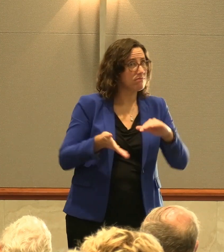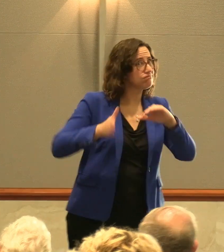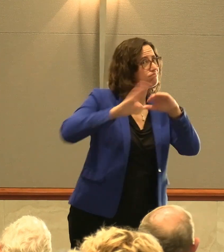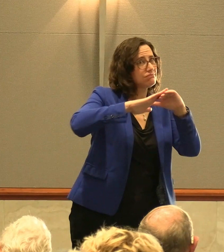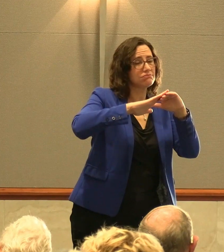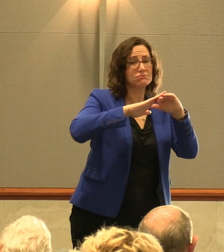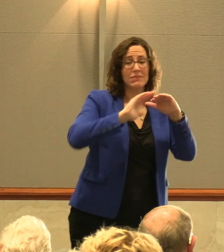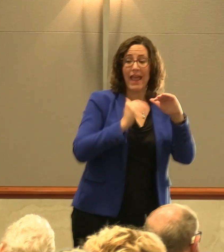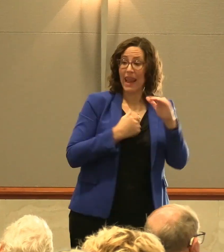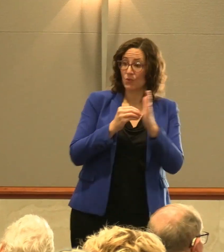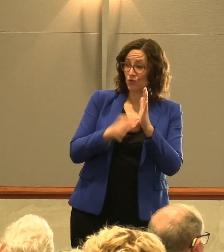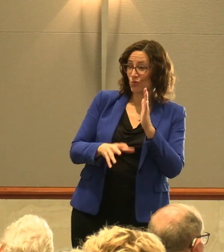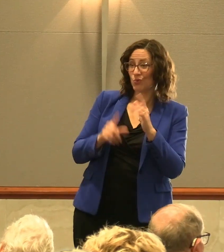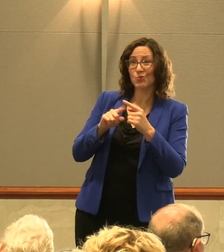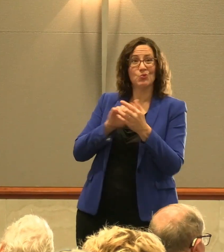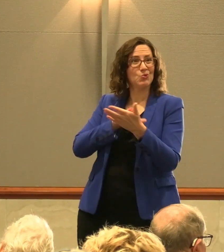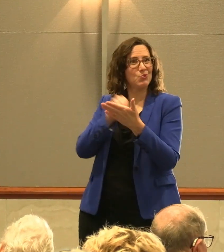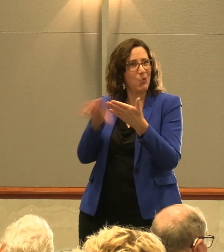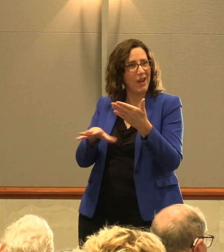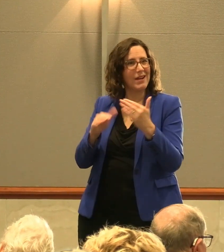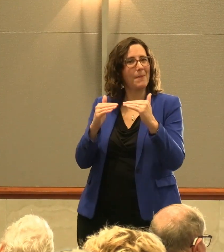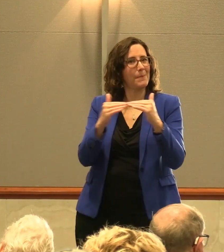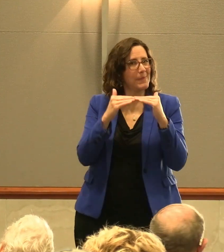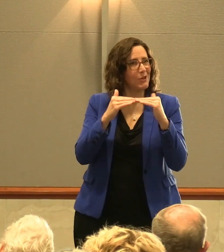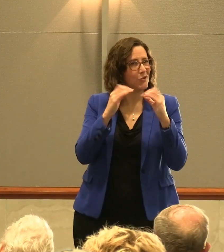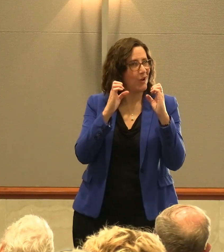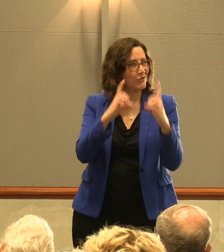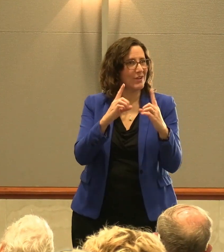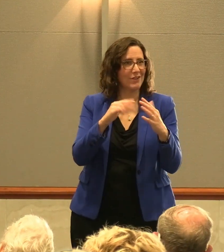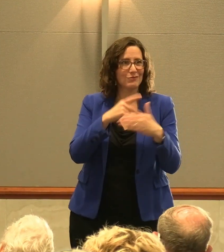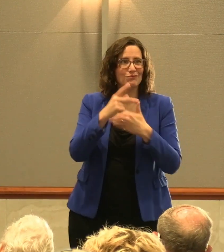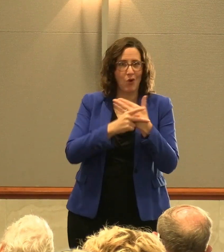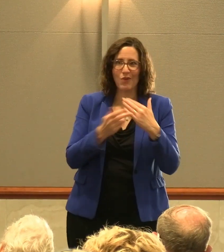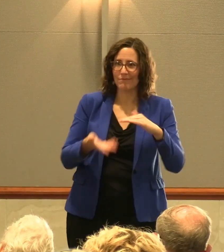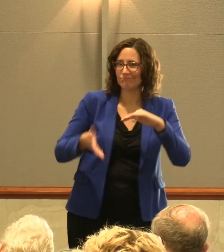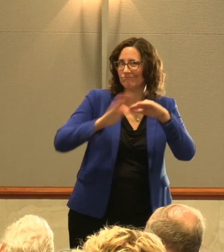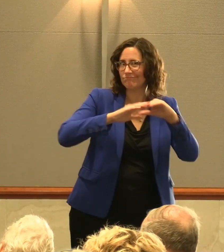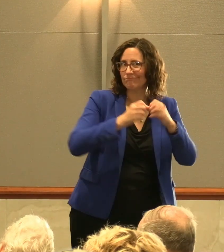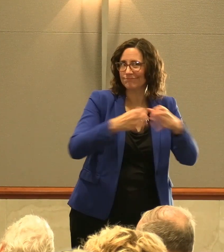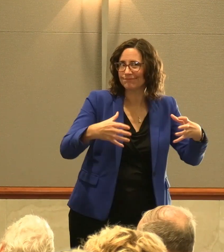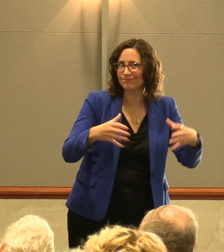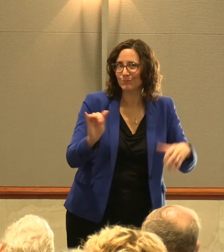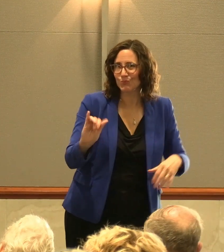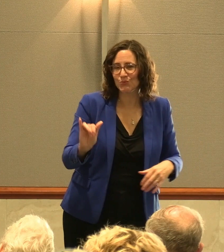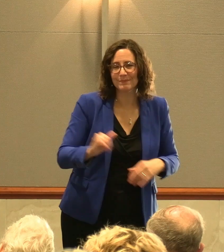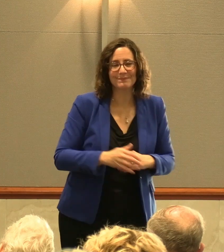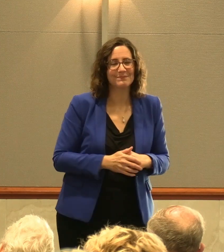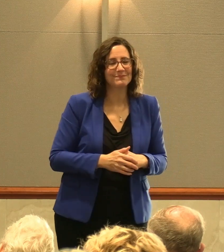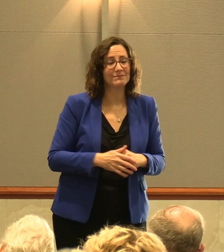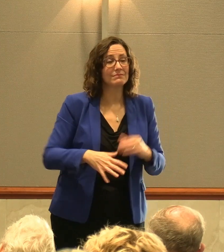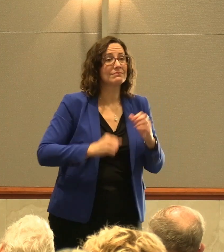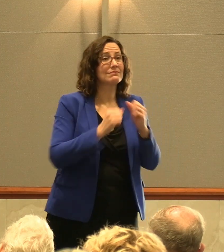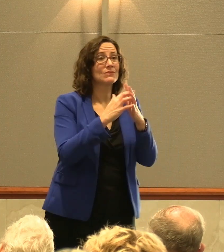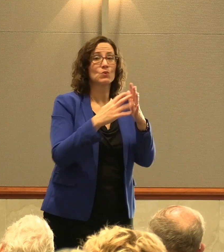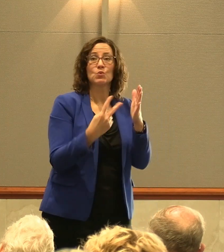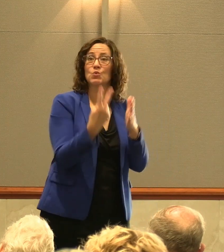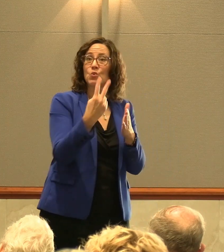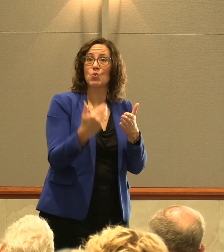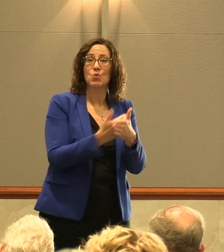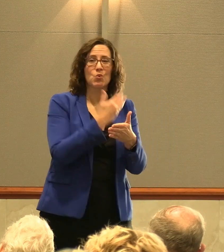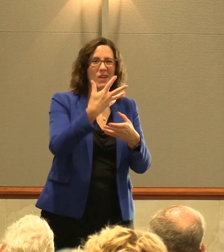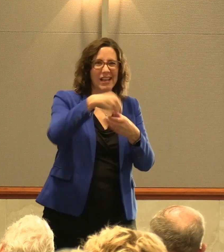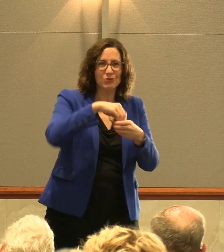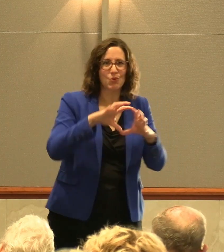and reach of our student-to-student peer education program. We launched 2 new intergroup initiatives